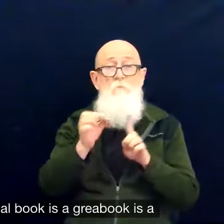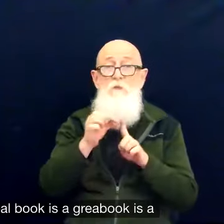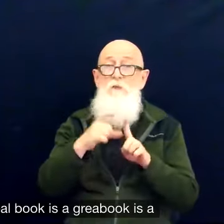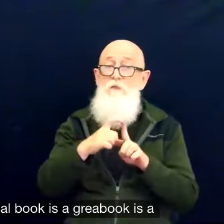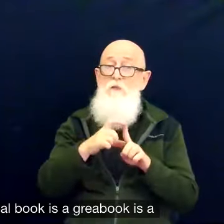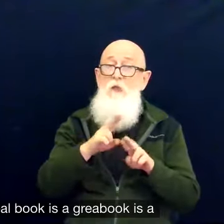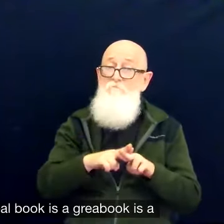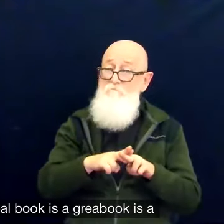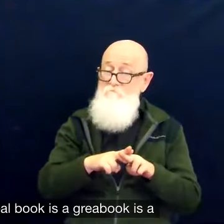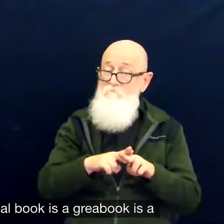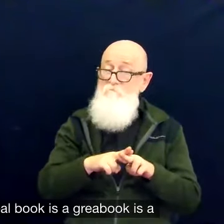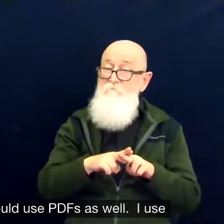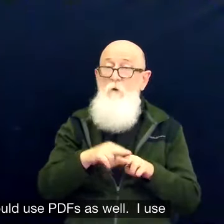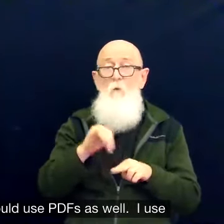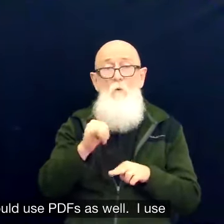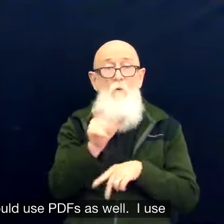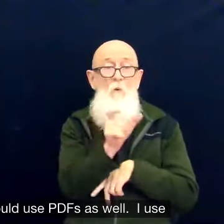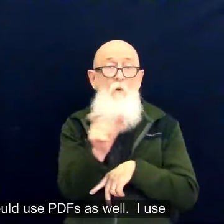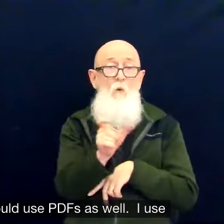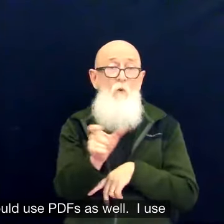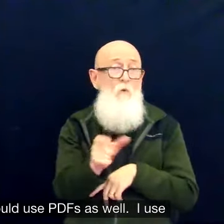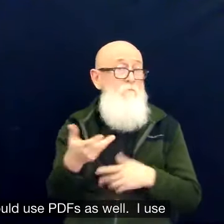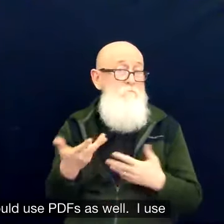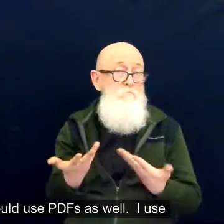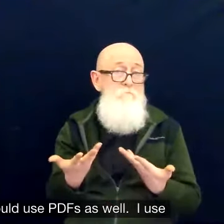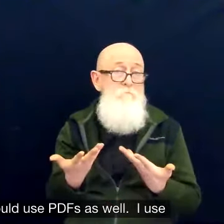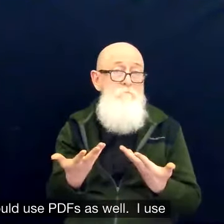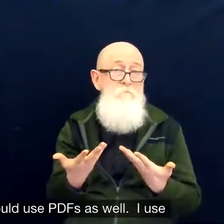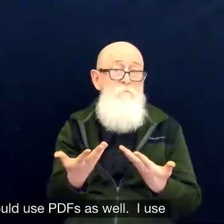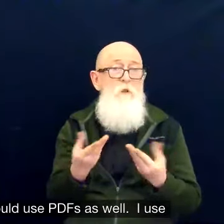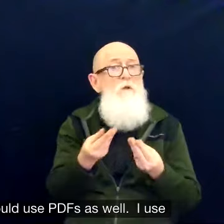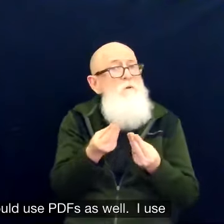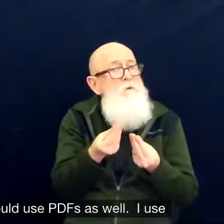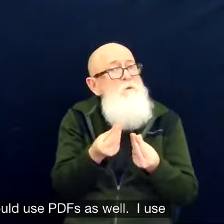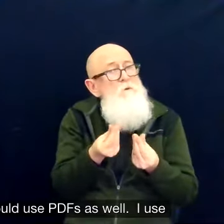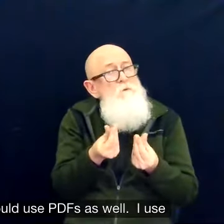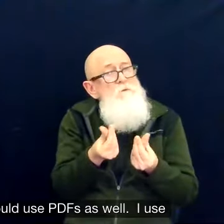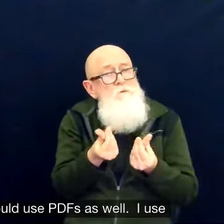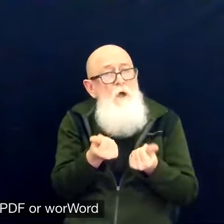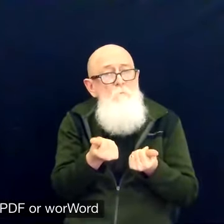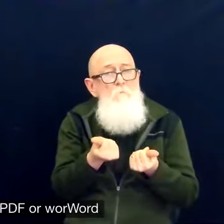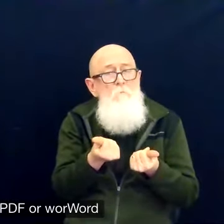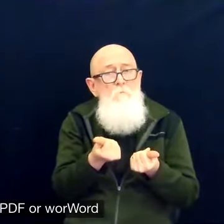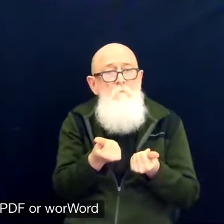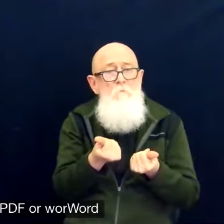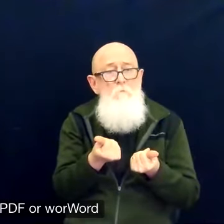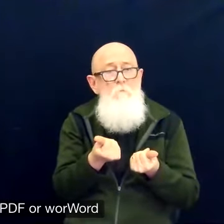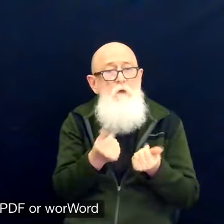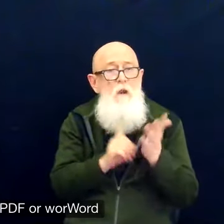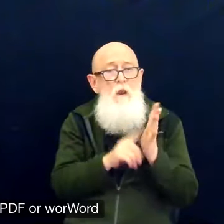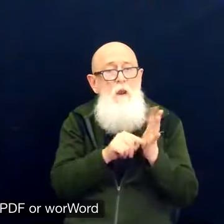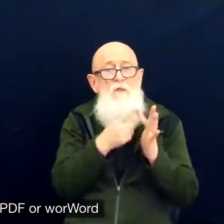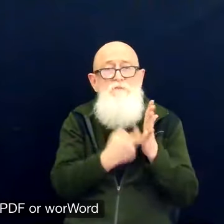So, you know, PDF or Word. Some letters I put into that format to keep them. So I think that's a really